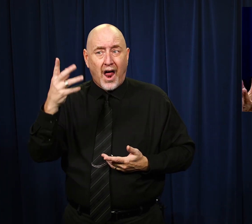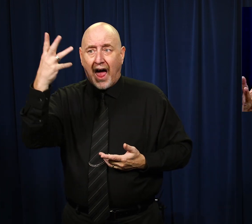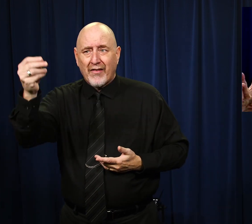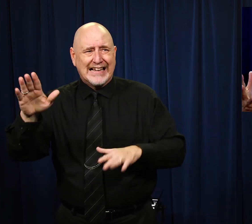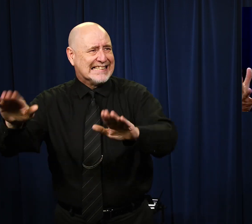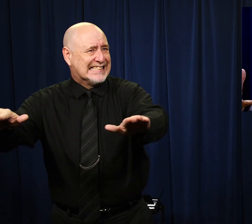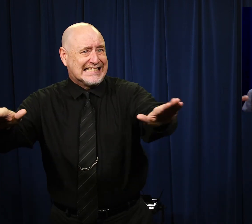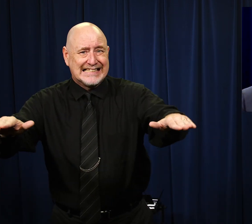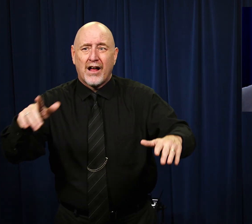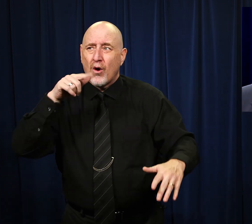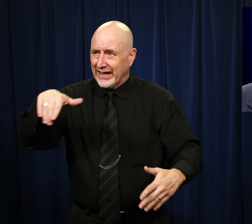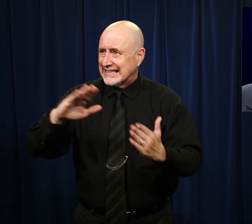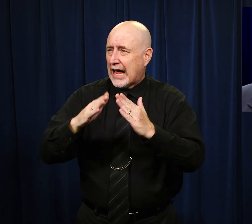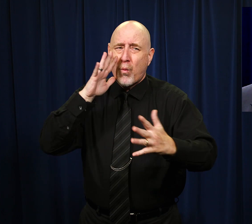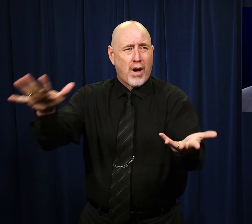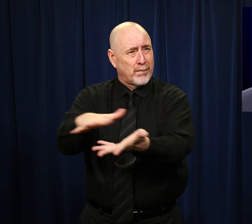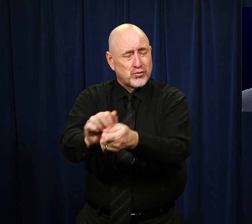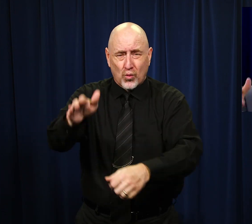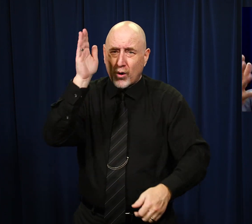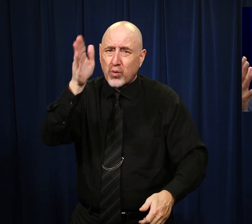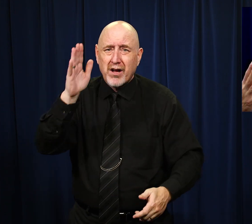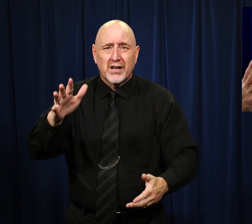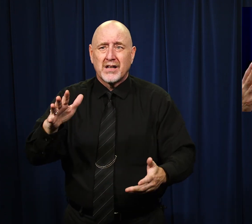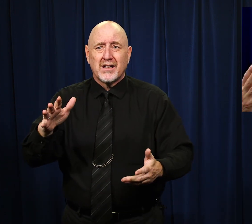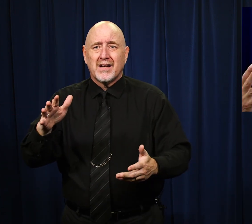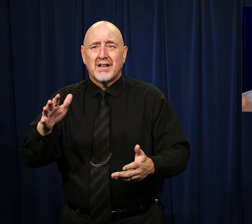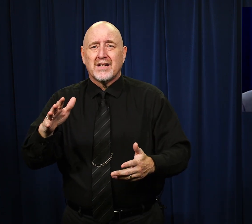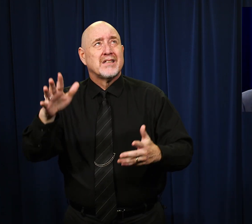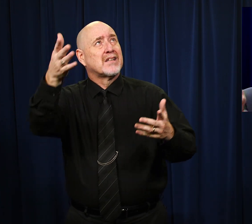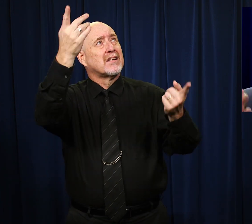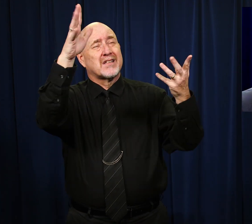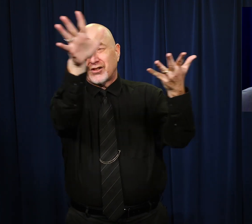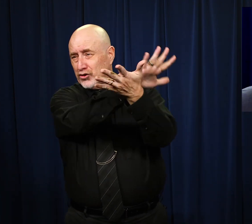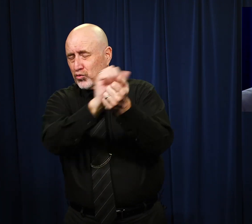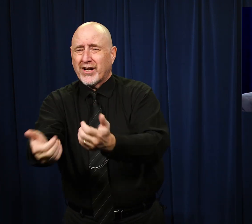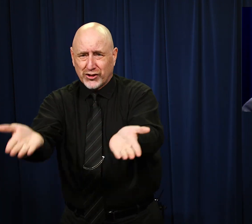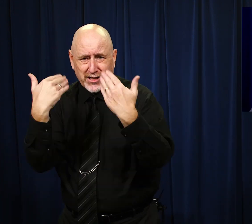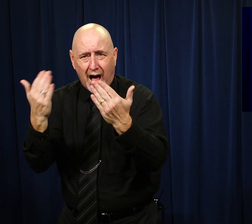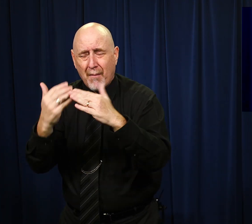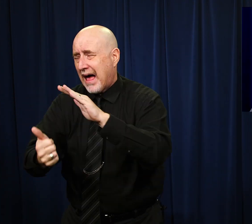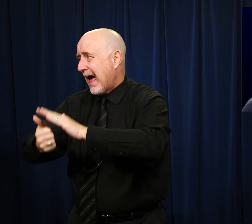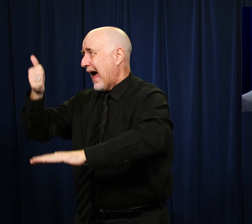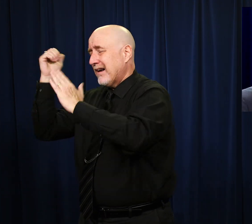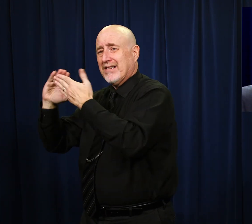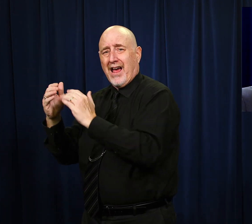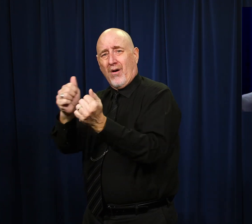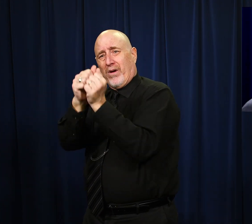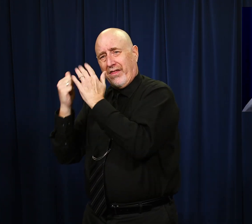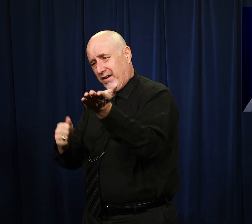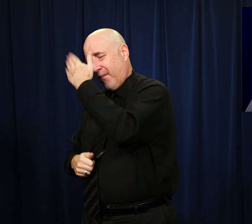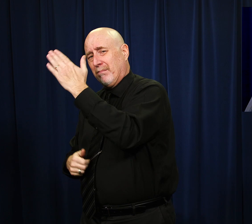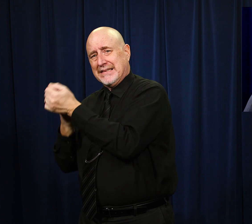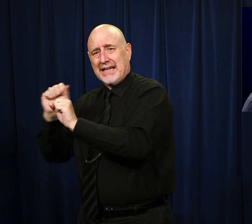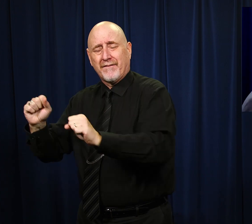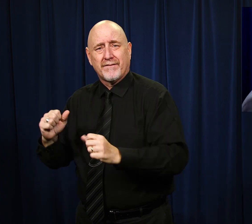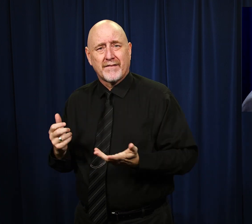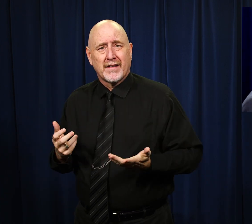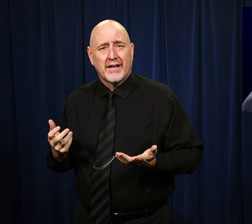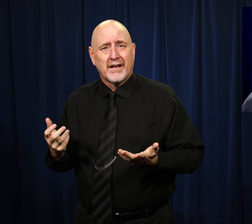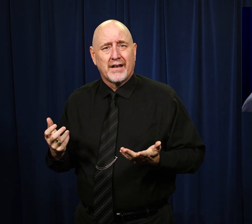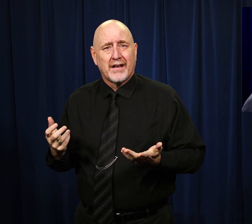and he's telling them this place is going to be destroyed. Destruction is coming upon us. Come, get out of town. Be saved with